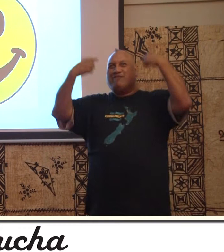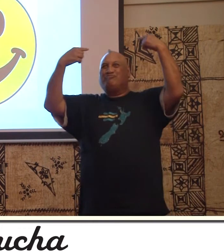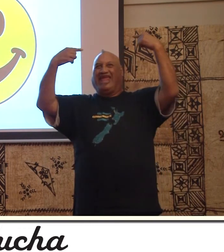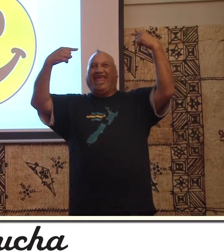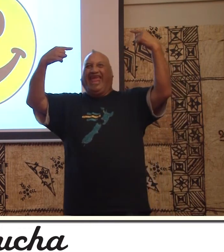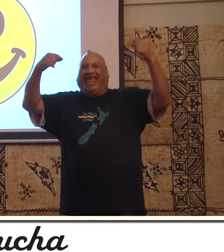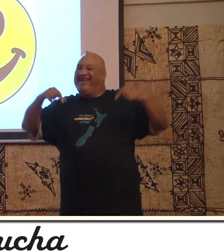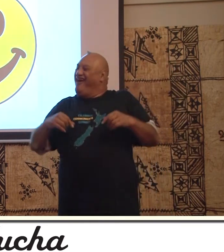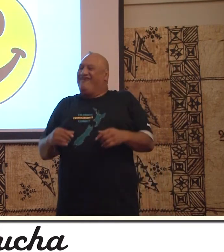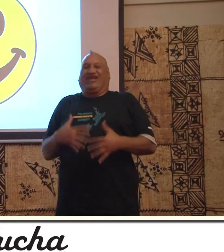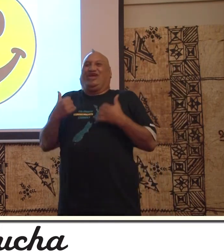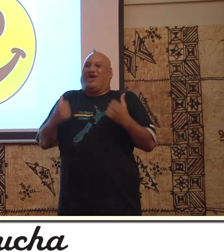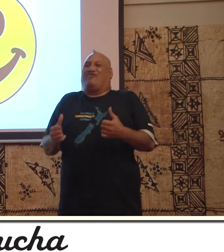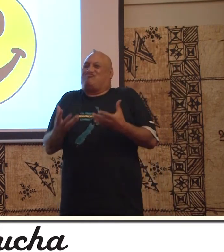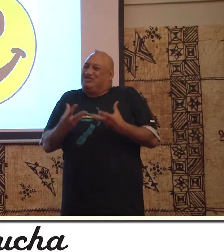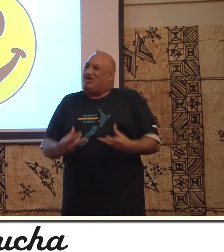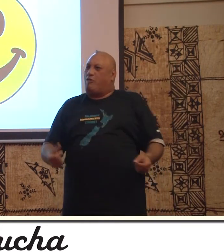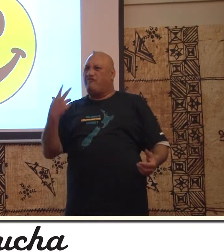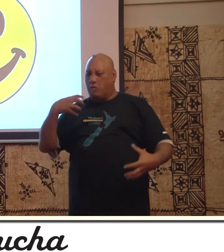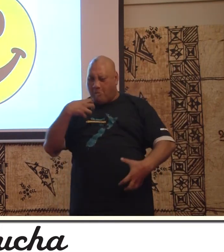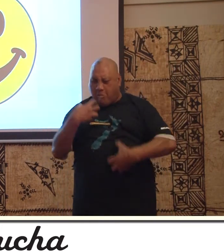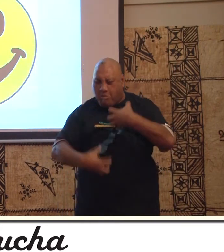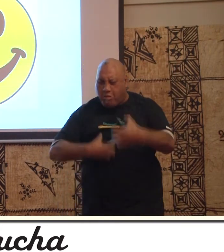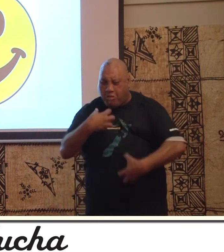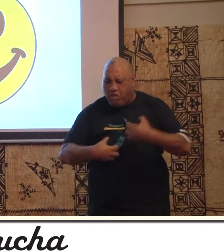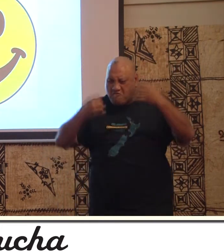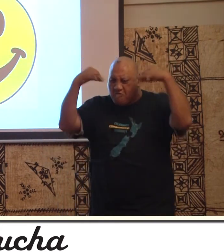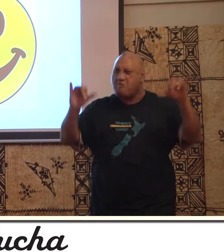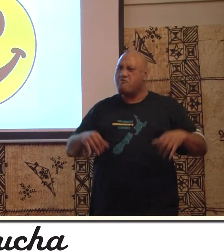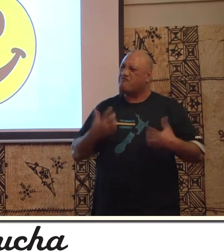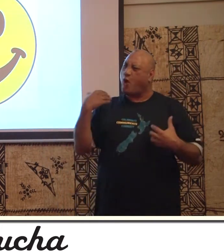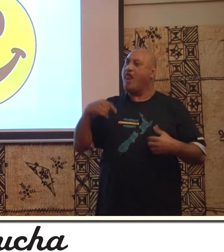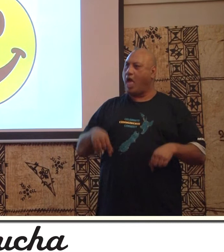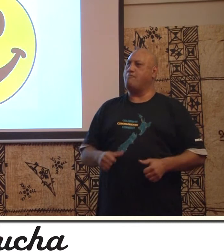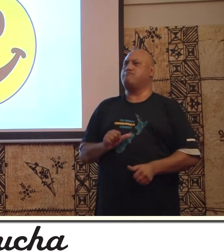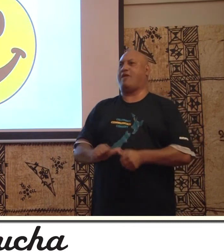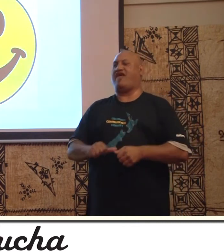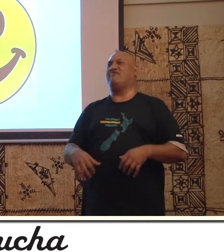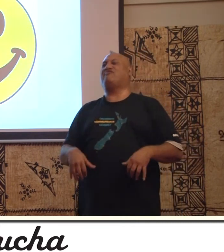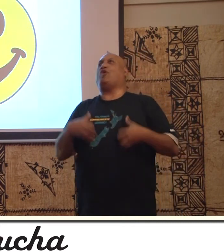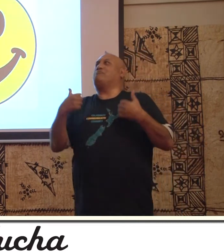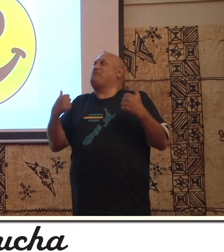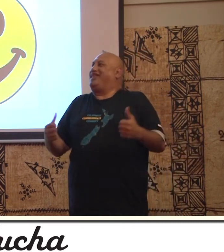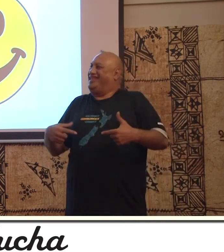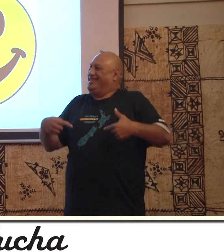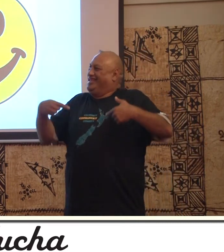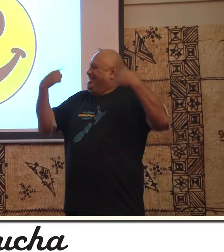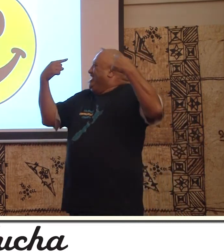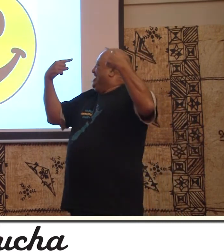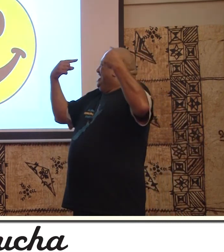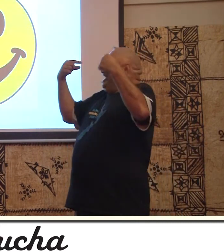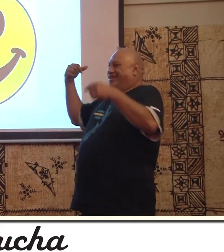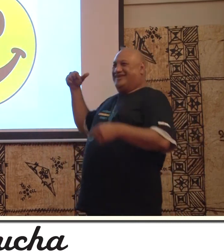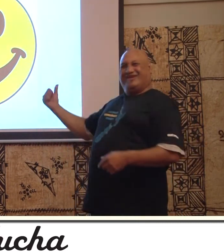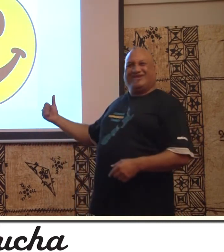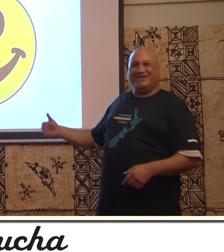essential to have an interpreter with us. Once we get an interpreter, I'm so happy. So I was brought up with huge frustration and everything, and